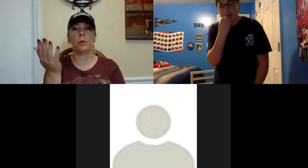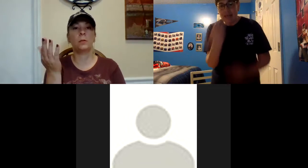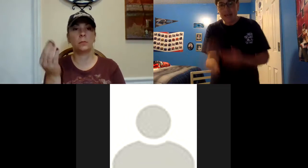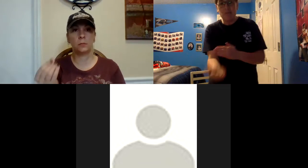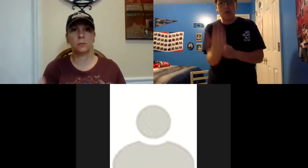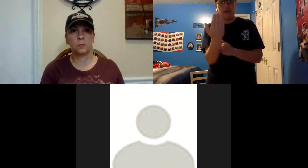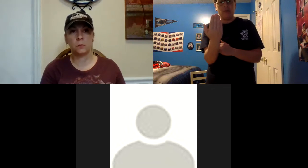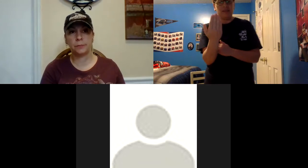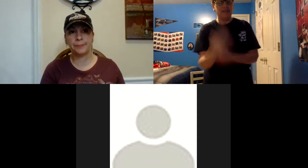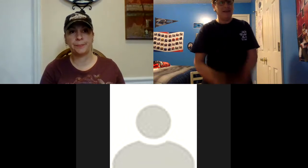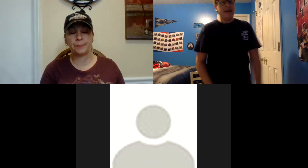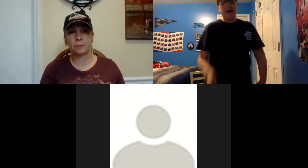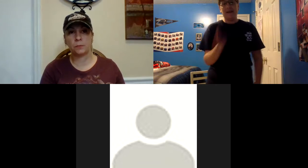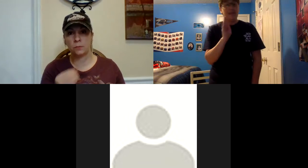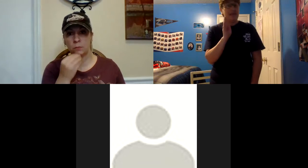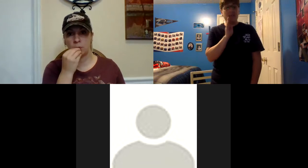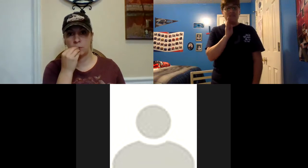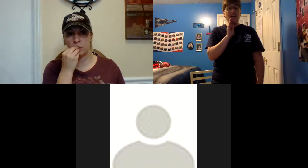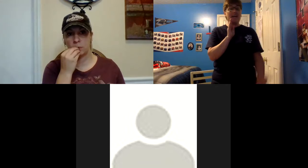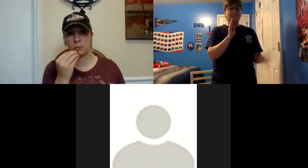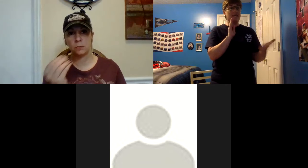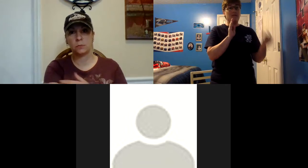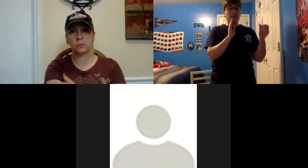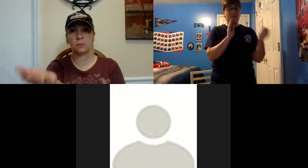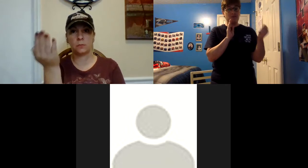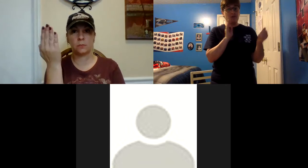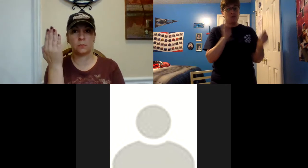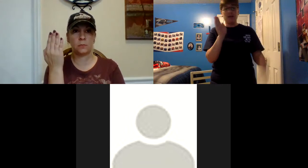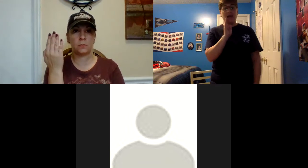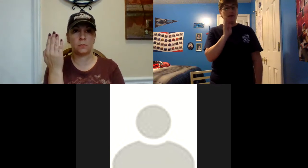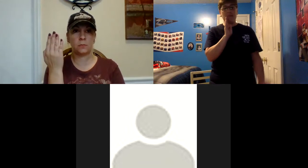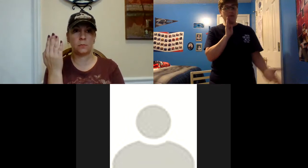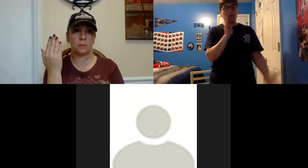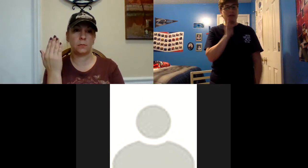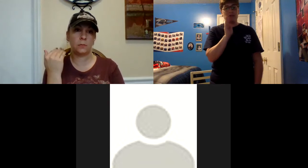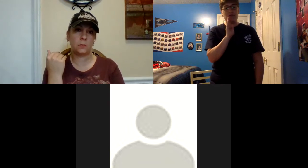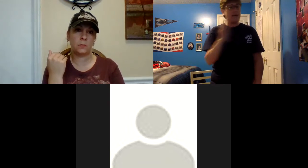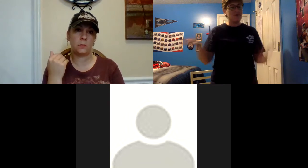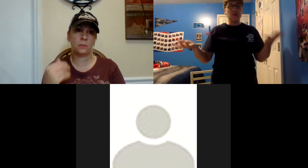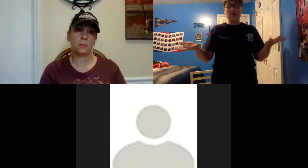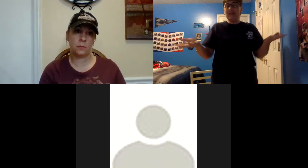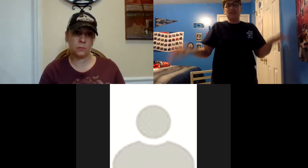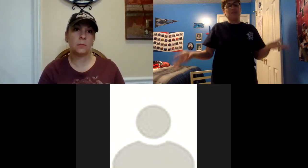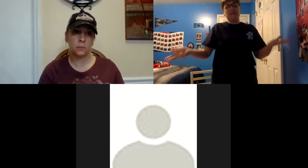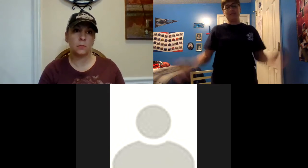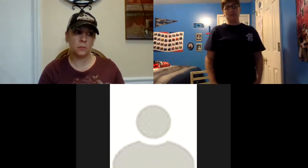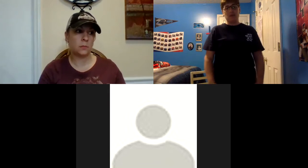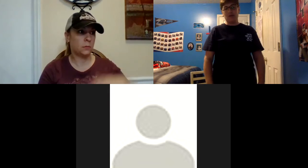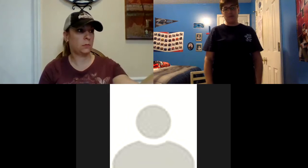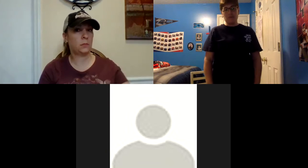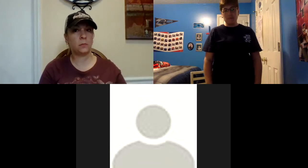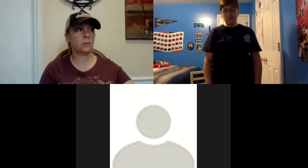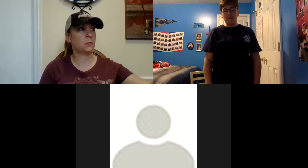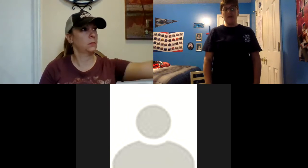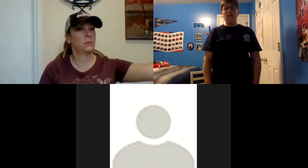has eat and morning with it. If I had to sign breakfast real quick, I'm probably going to do that real quick, just because that's what